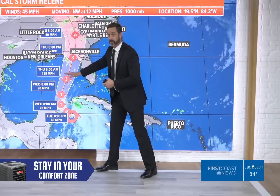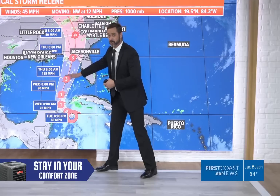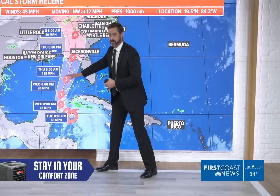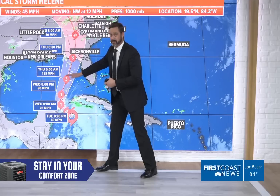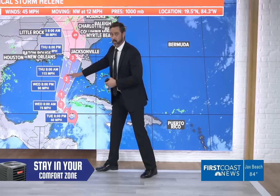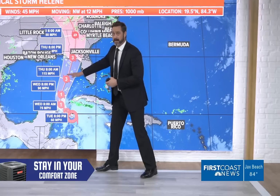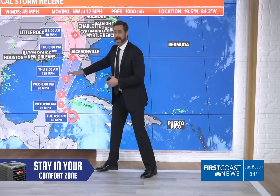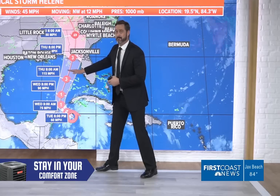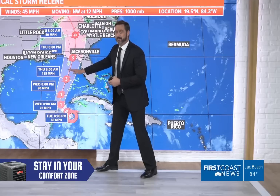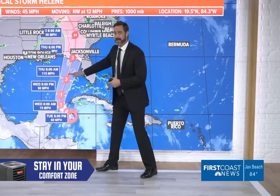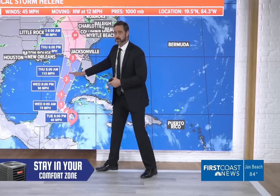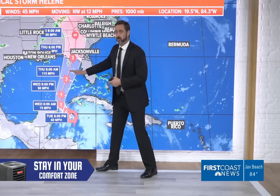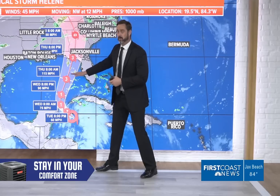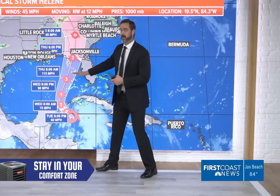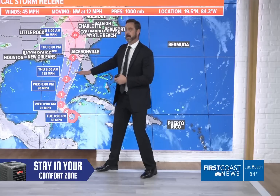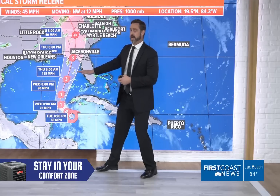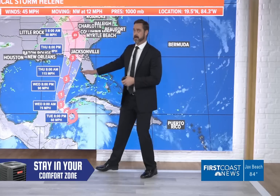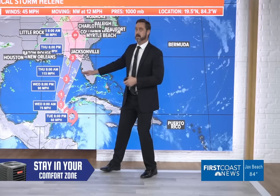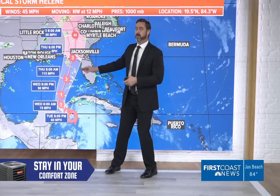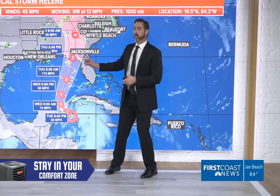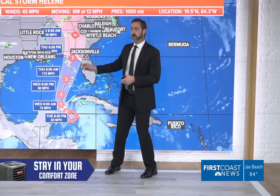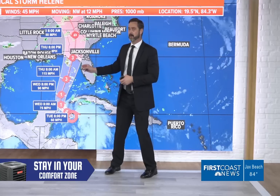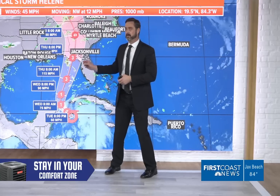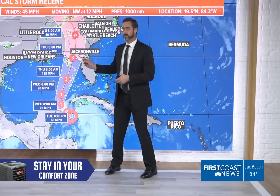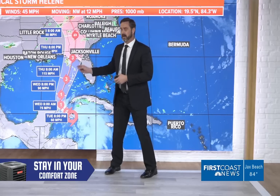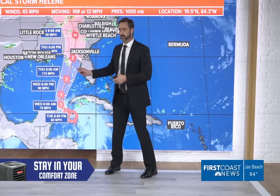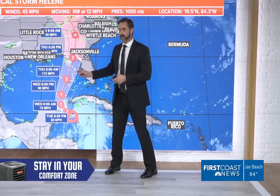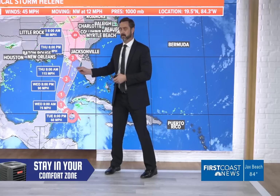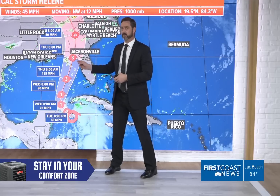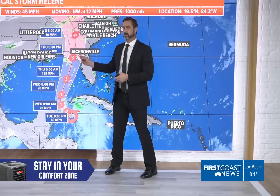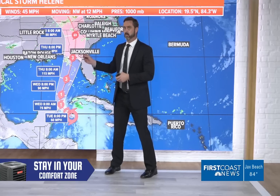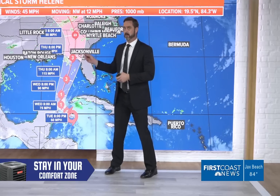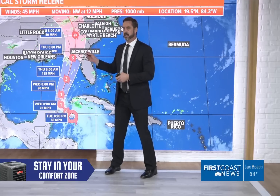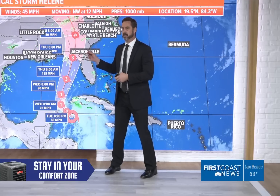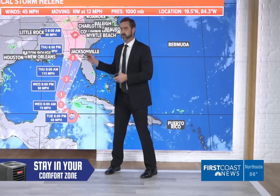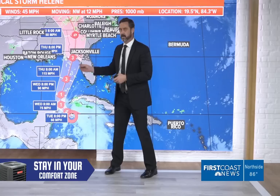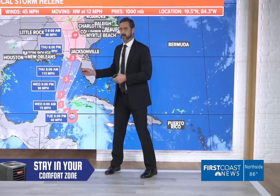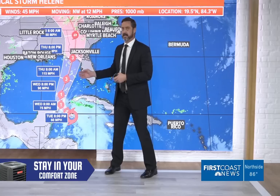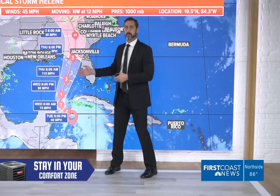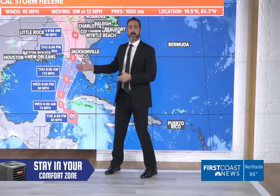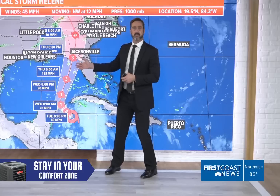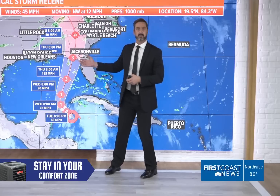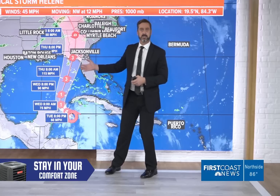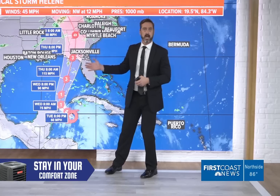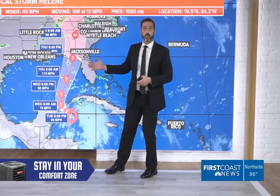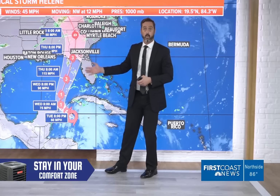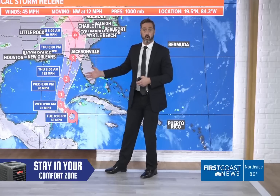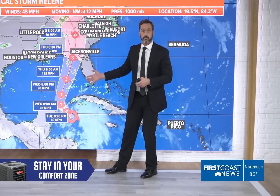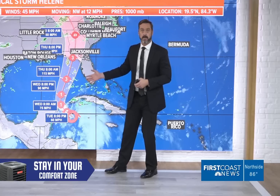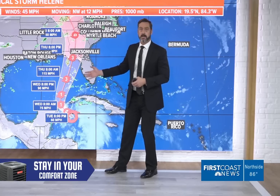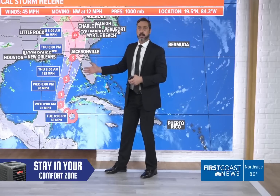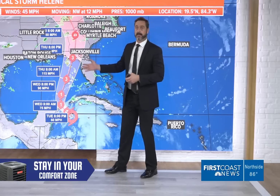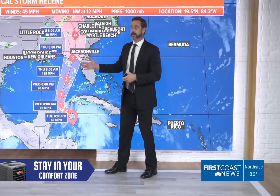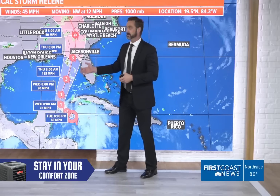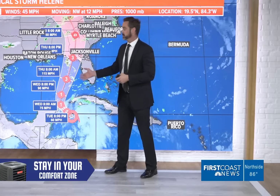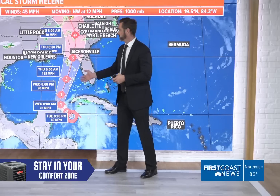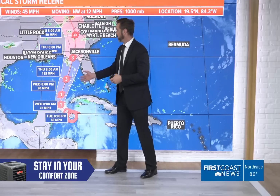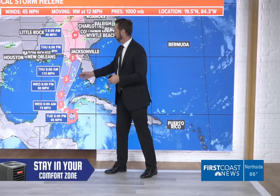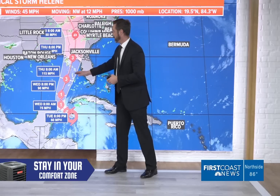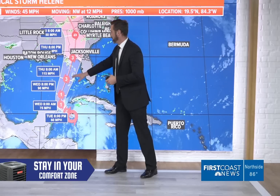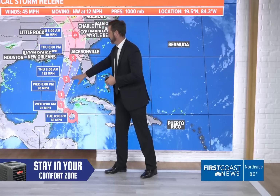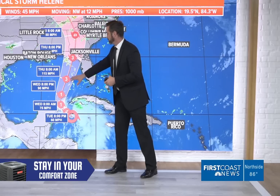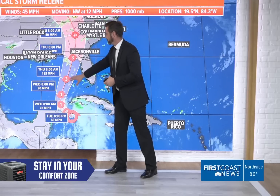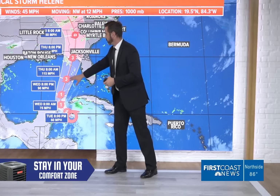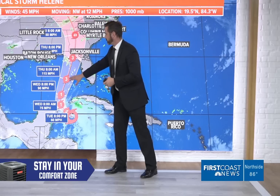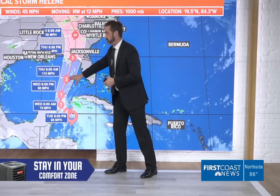get to Thursday morning, a major hurricane. Quick developing, quickly strengthening because of just how warm the conditions